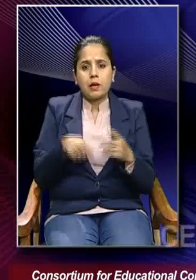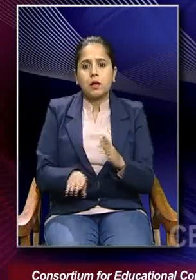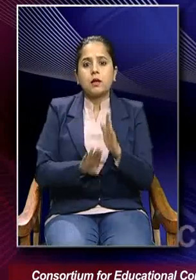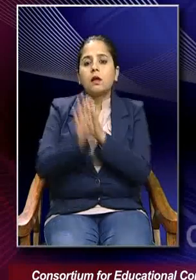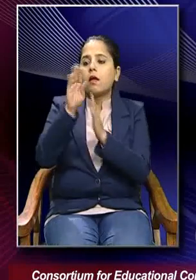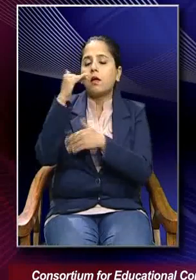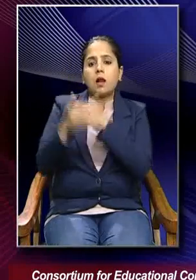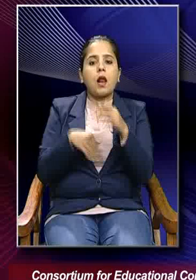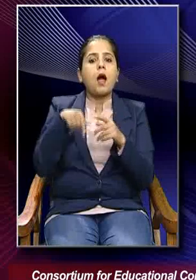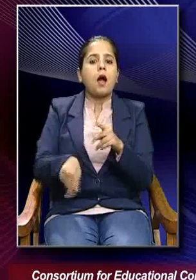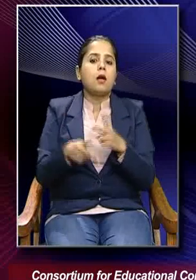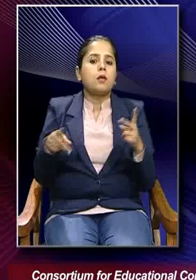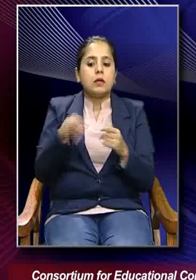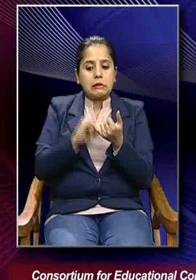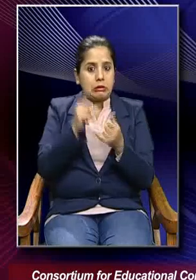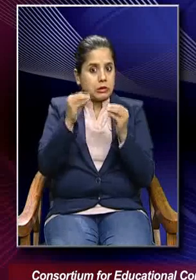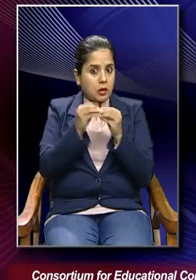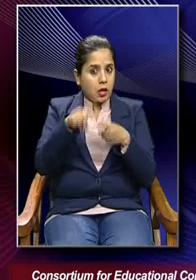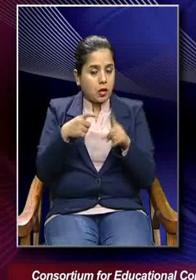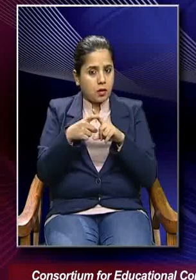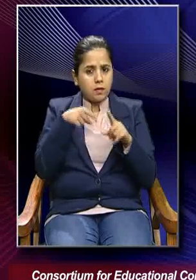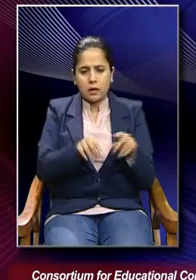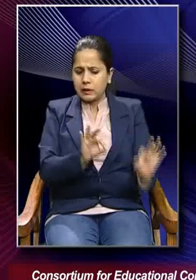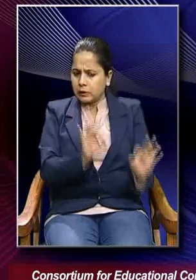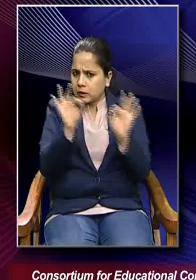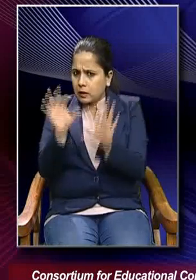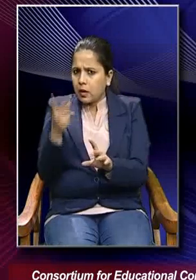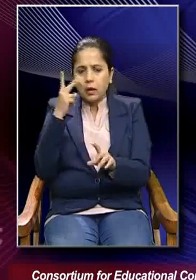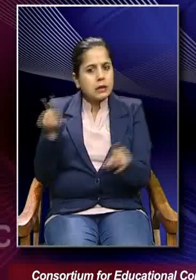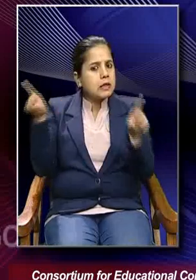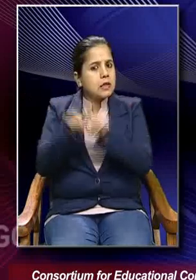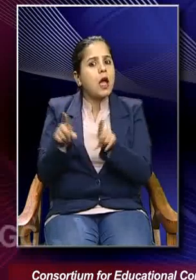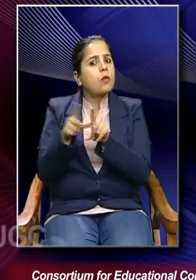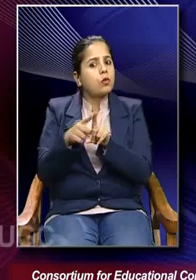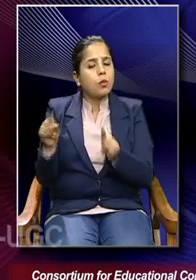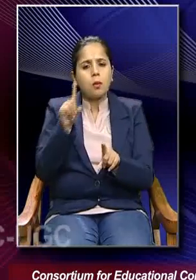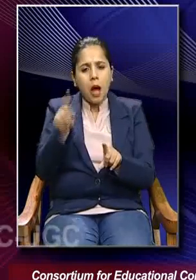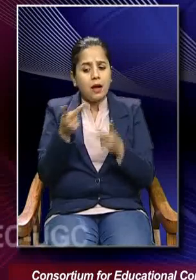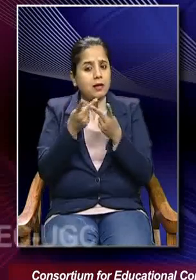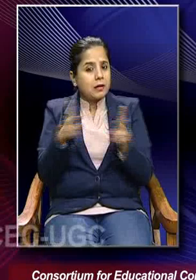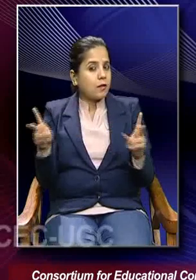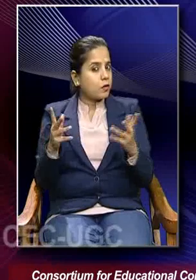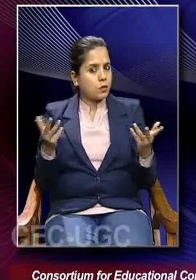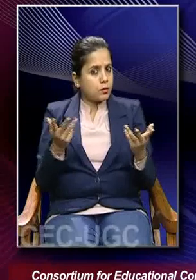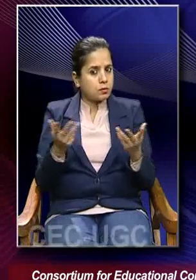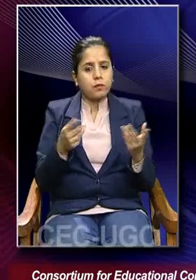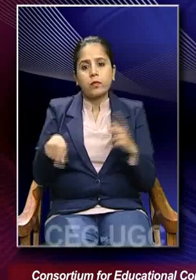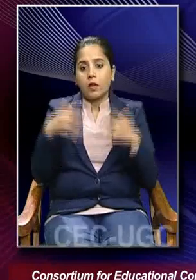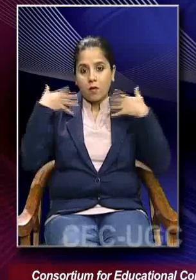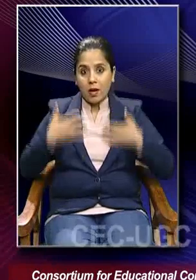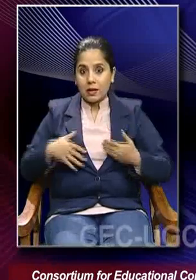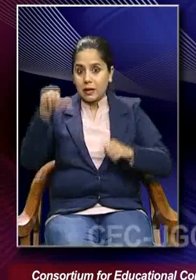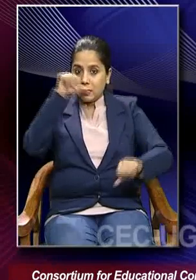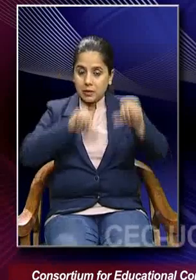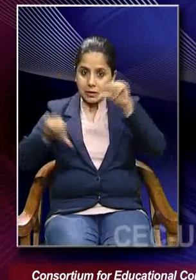a discipline that would do exactly the same thing. The only difference was that the physical